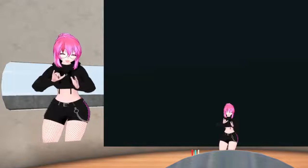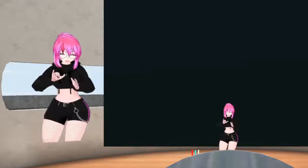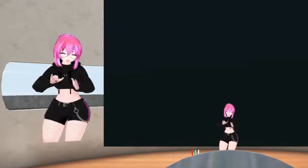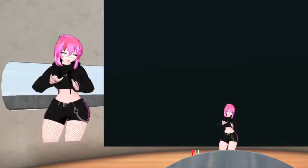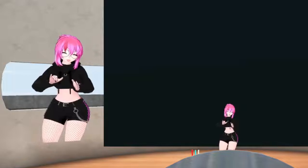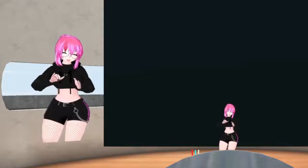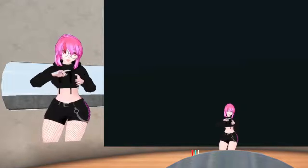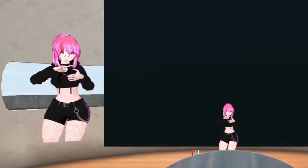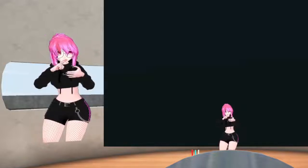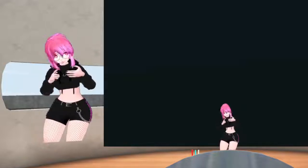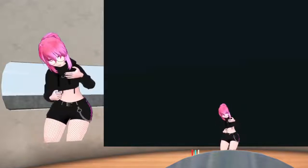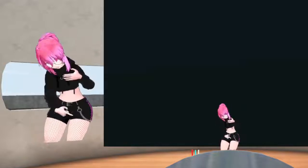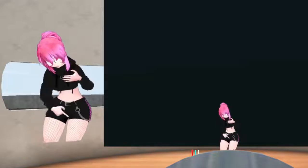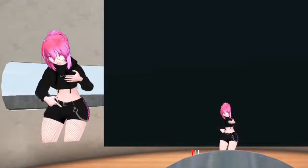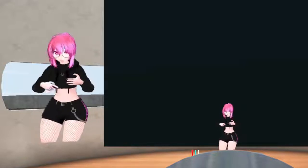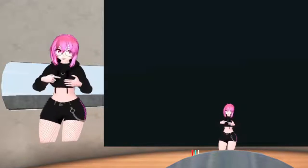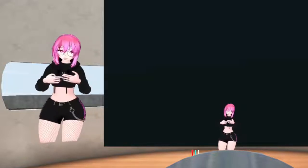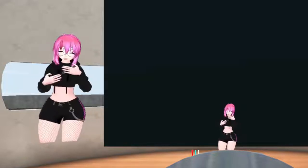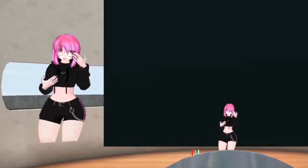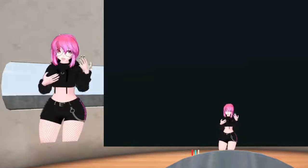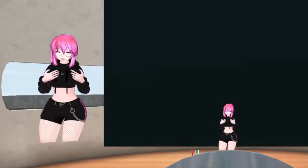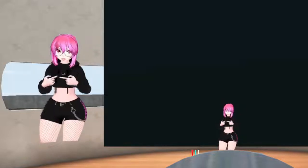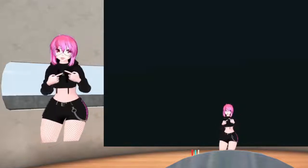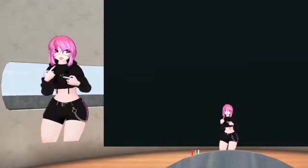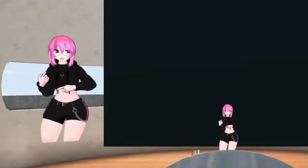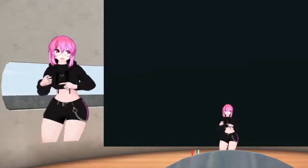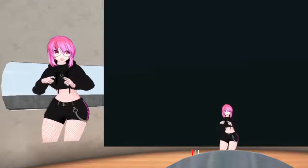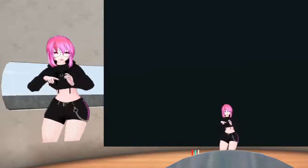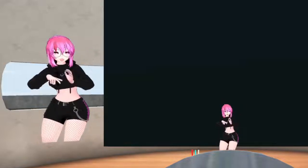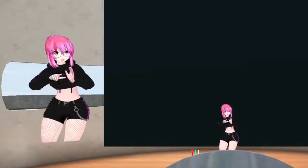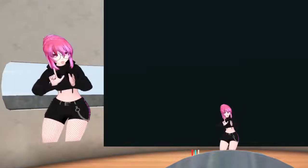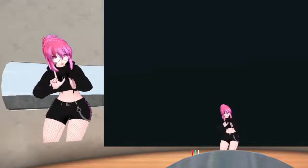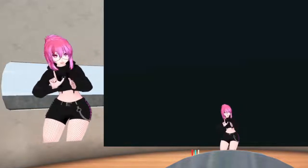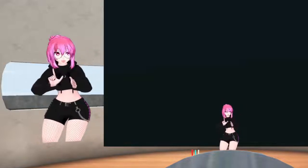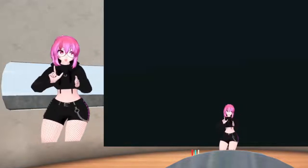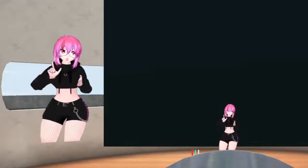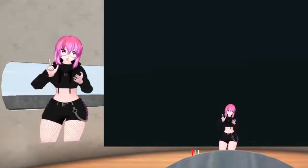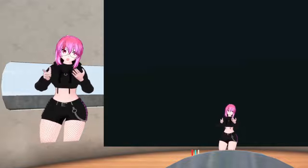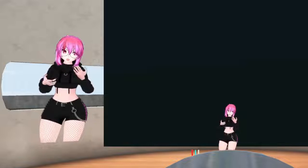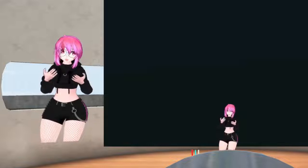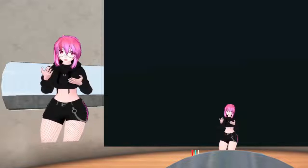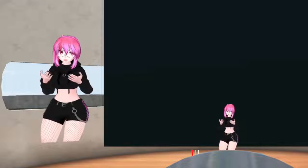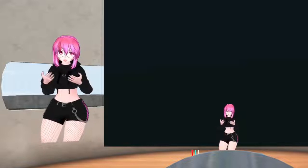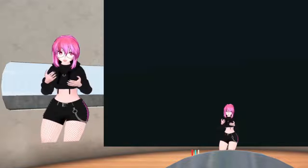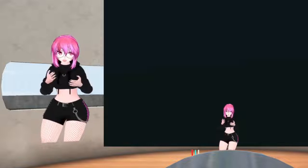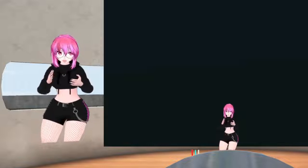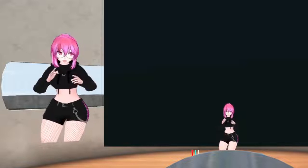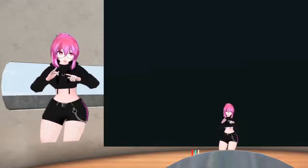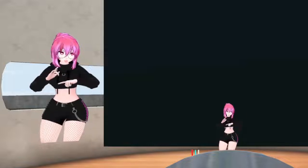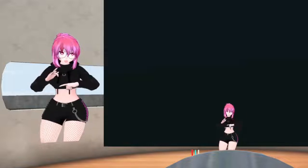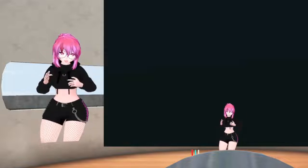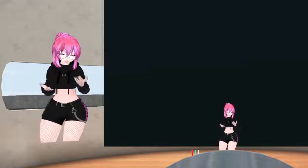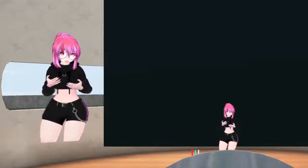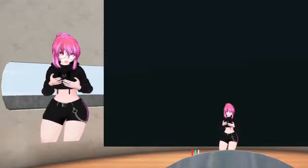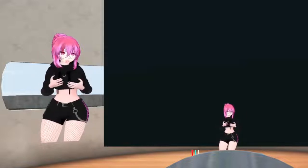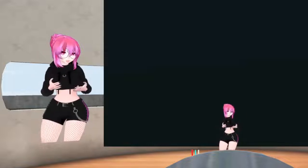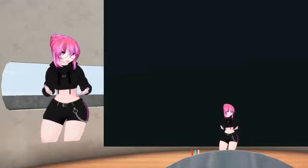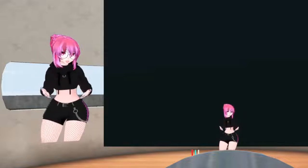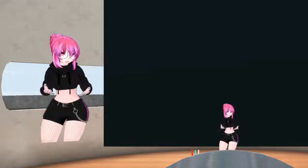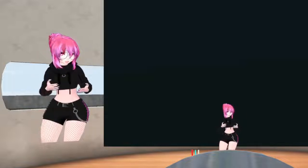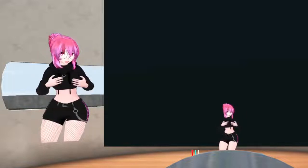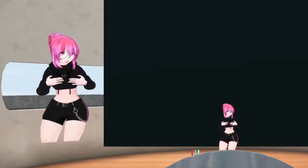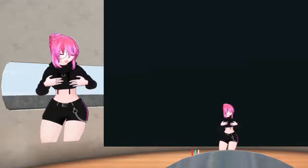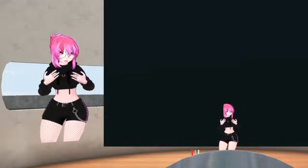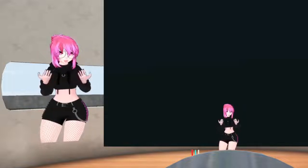content creator, who just goes over a list of a bunch of queer signs. So if you want to review, or maybe if I skipped something or